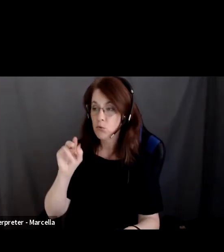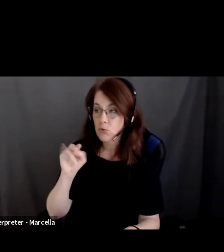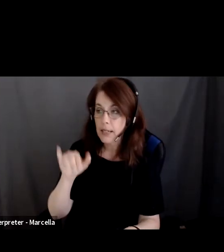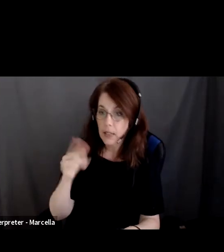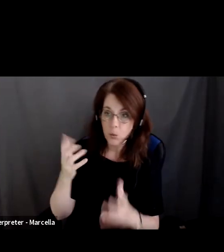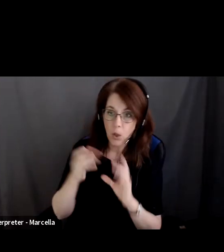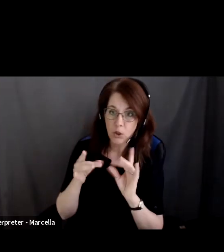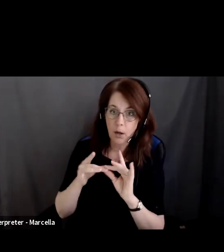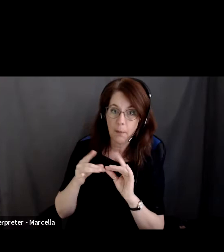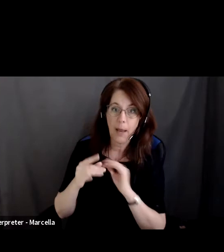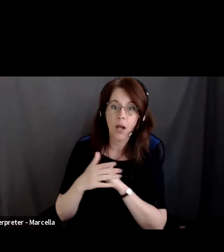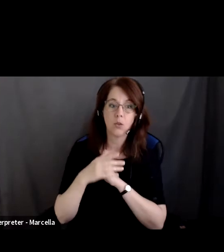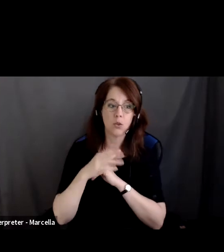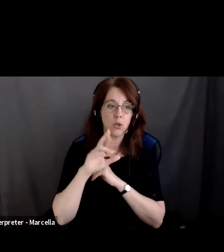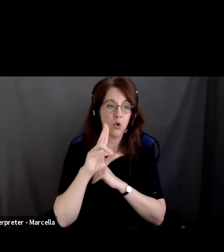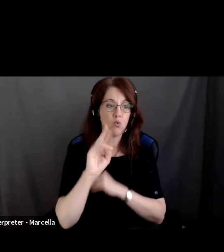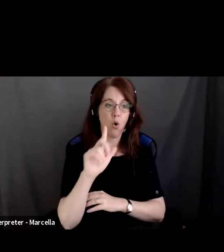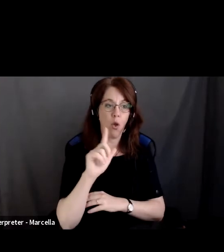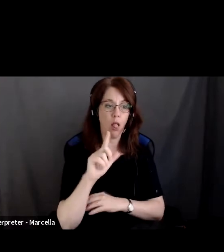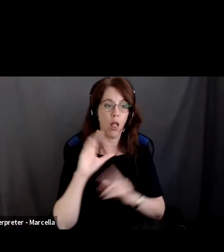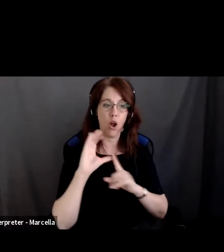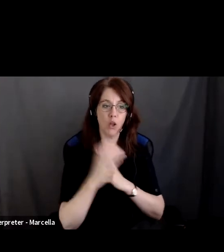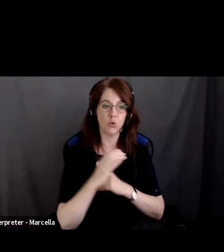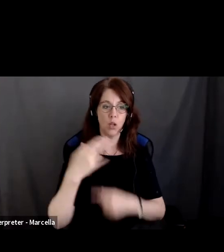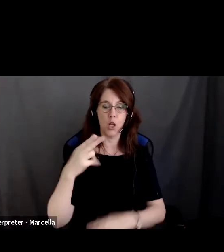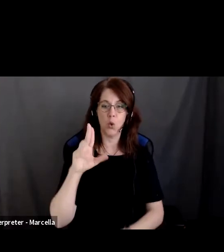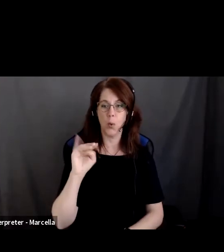bit about rural cultural humility?